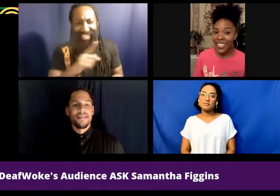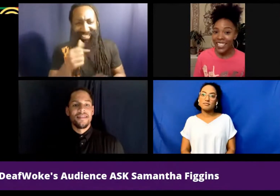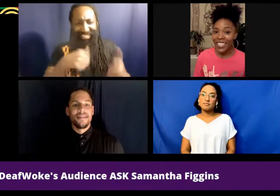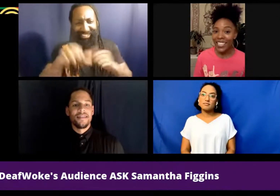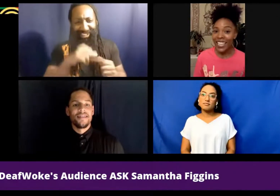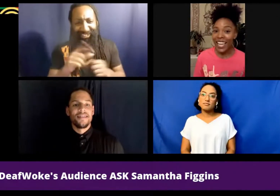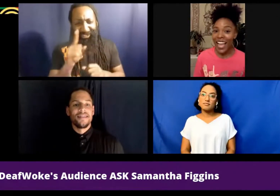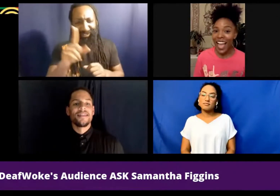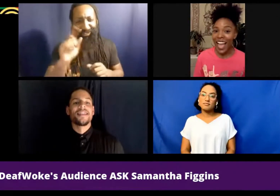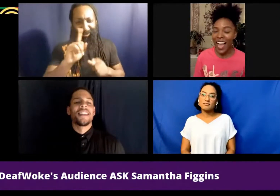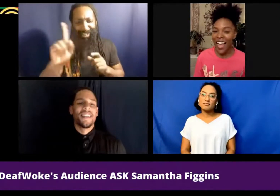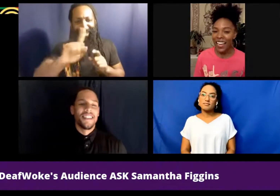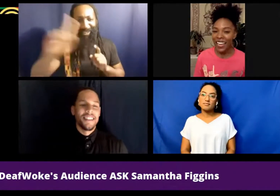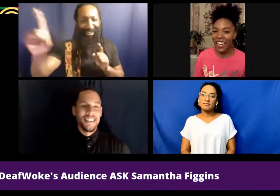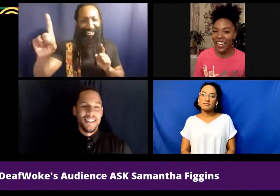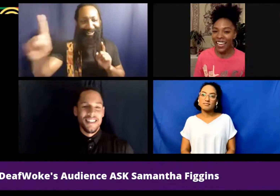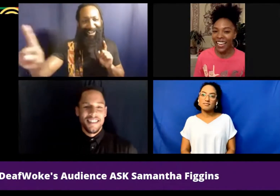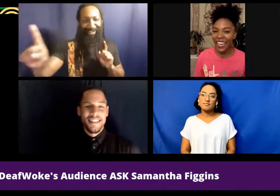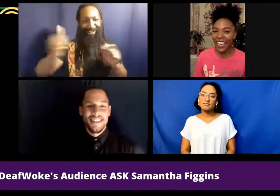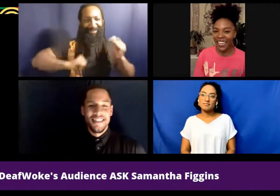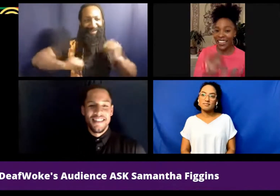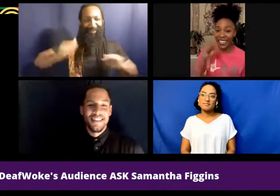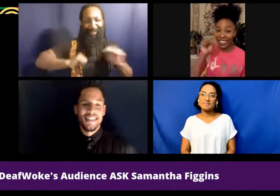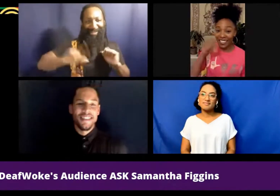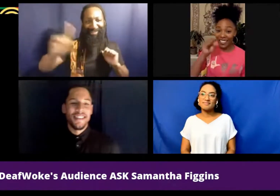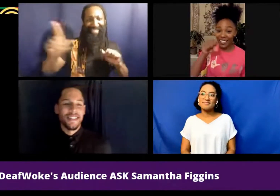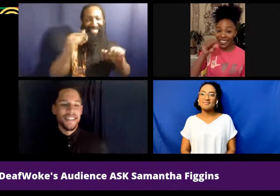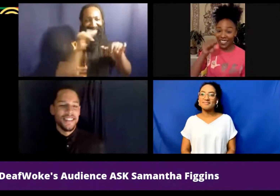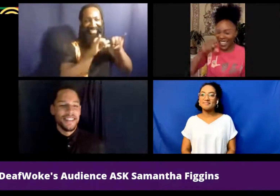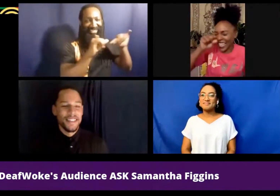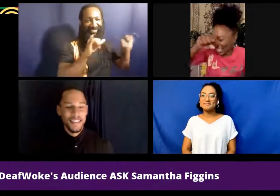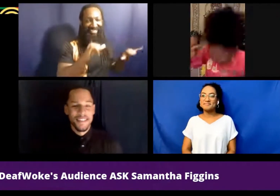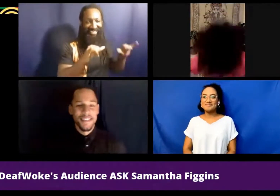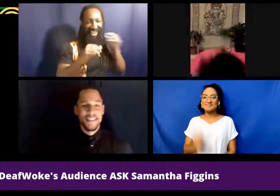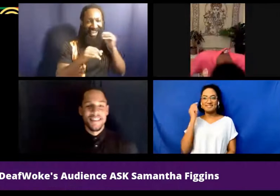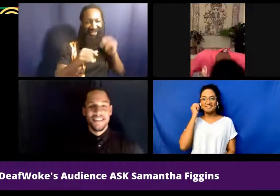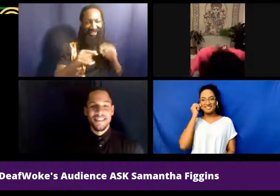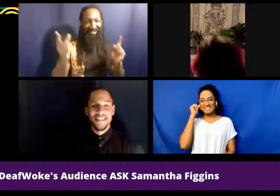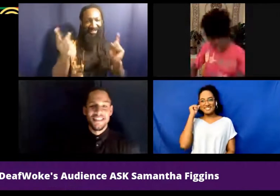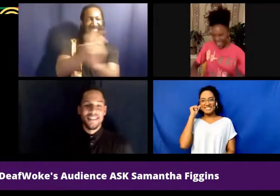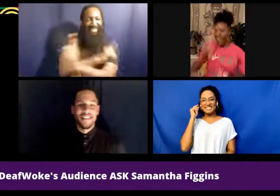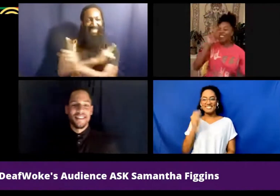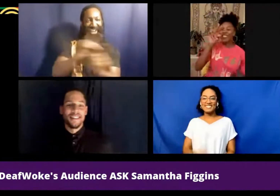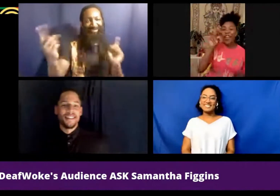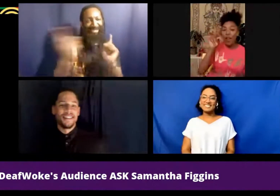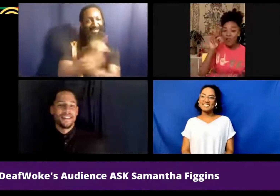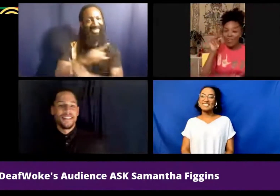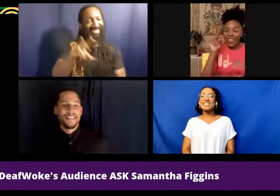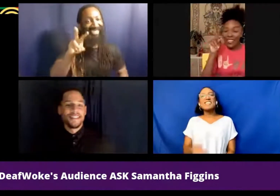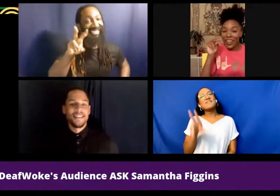turns pretend each other to one go out to perform, and the other say, "Oh,